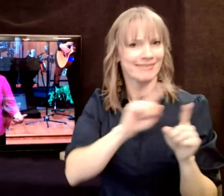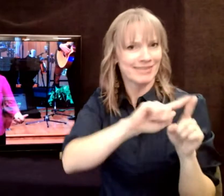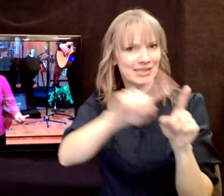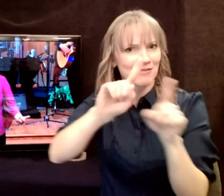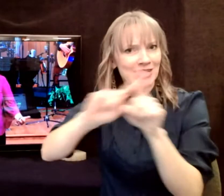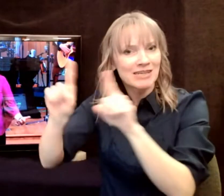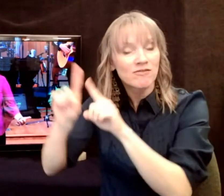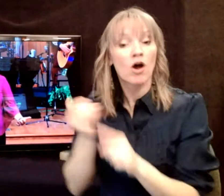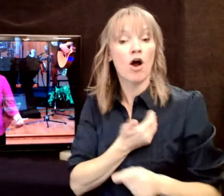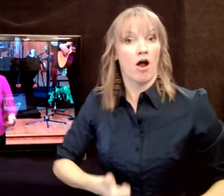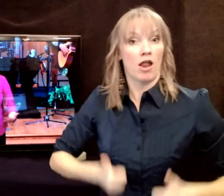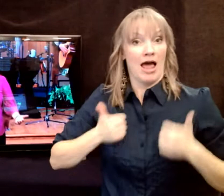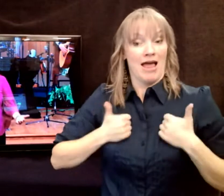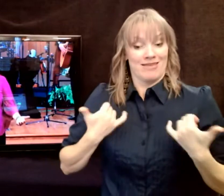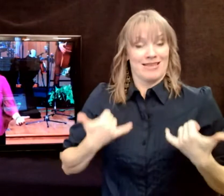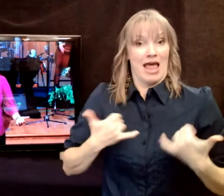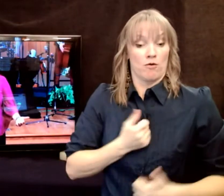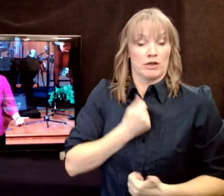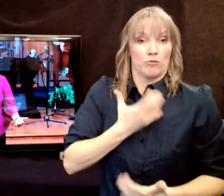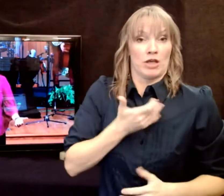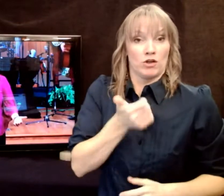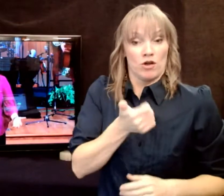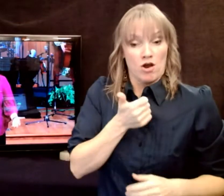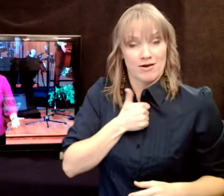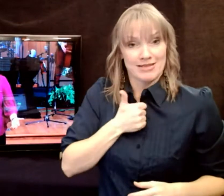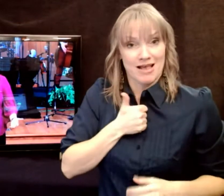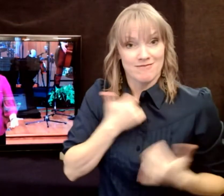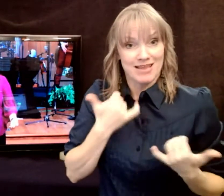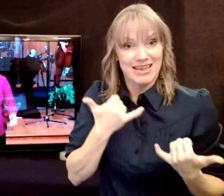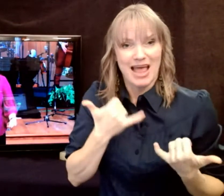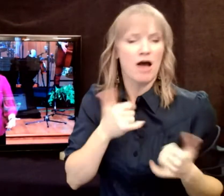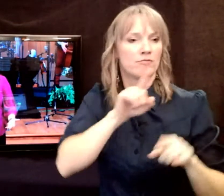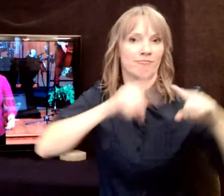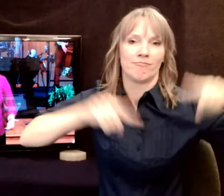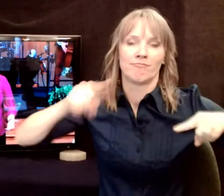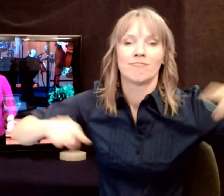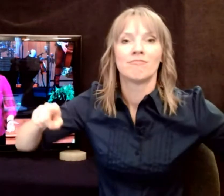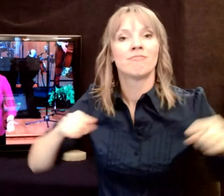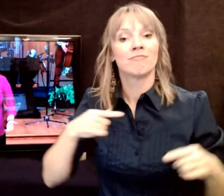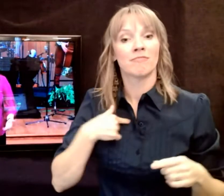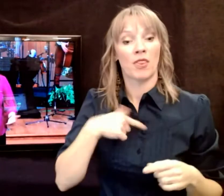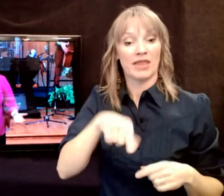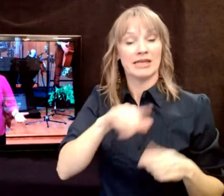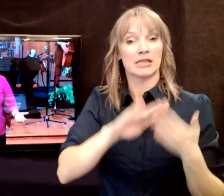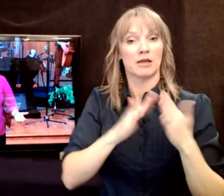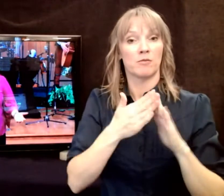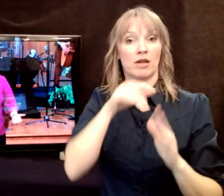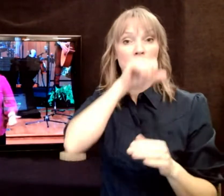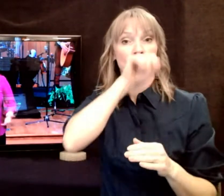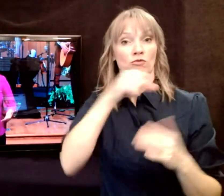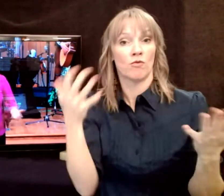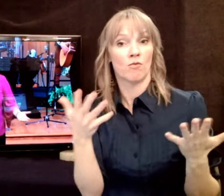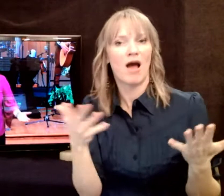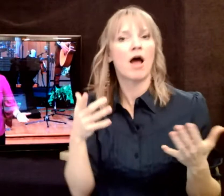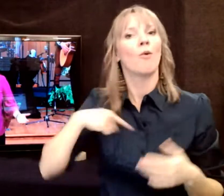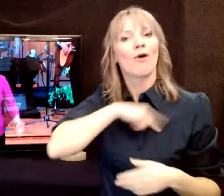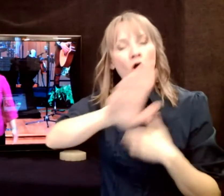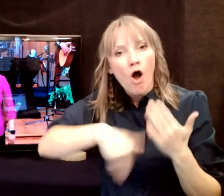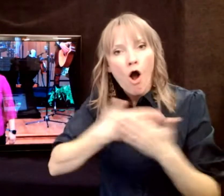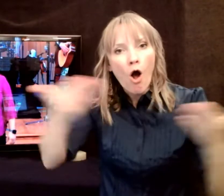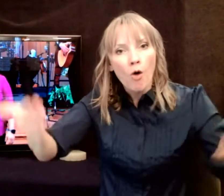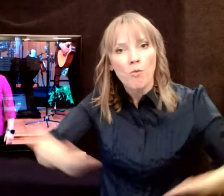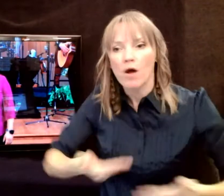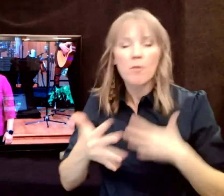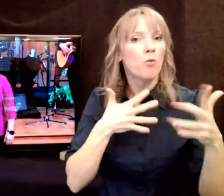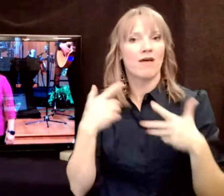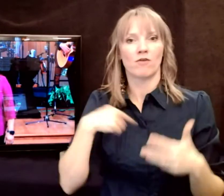that we live our life out, express ourselves. And the thing that I love most about this community is that we're all welcome. Whatever that looks like for us, we're